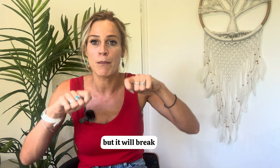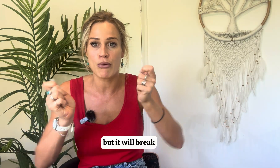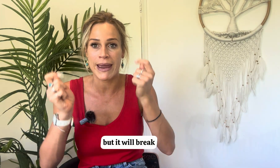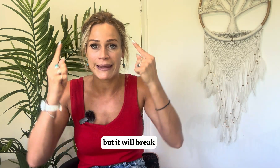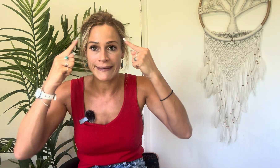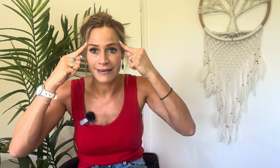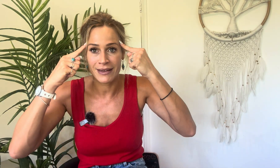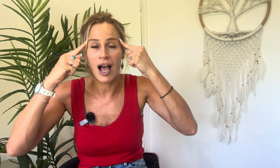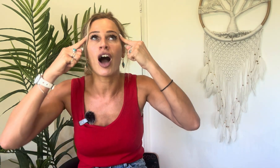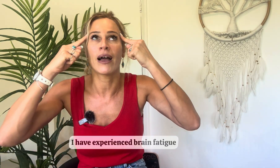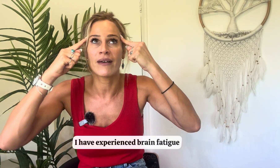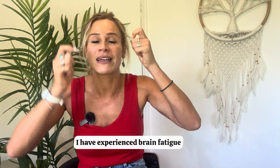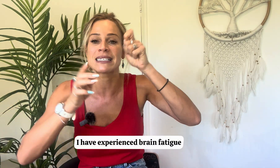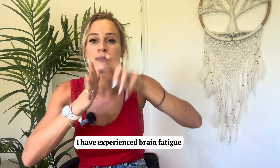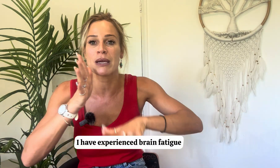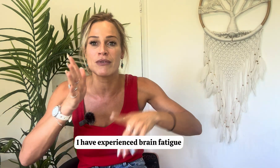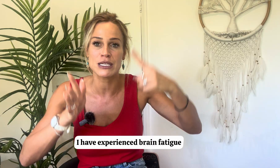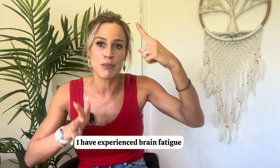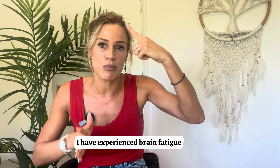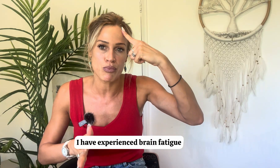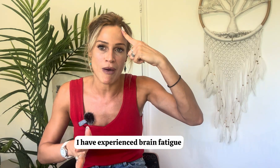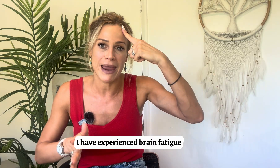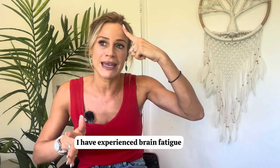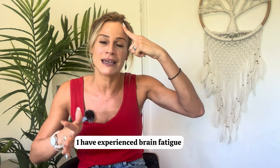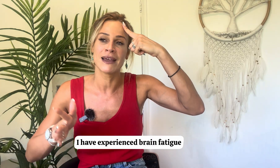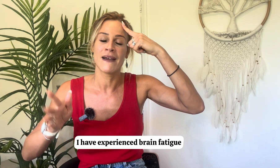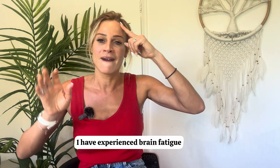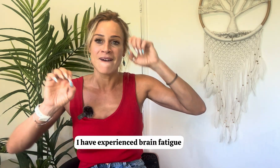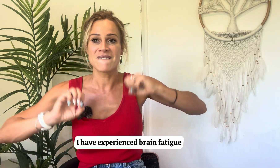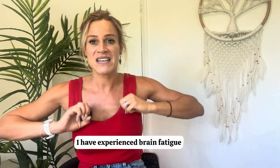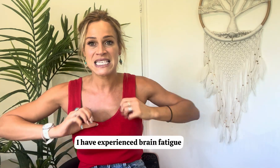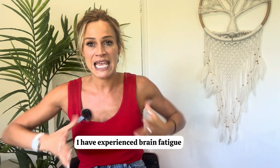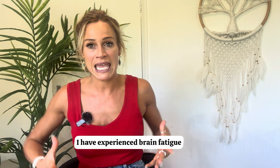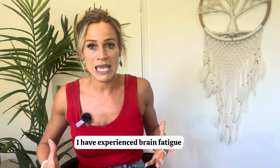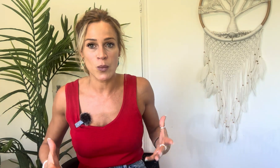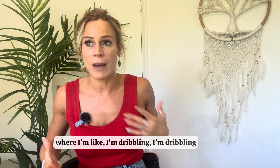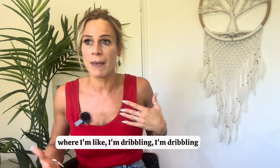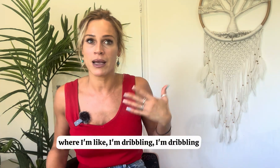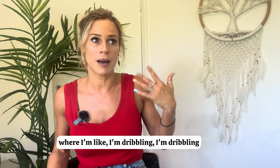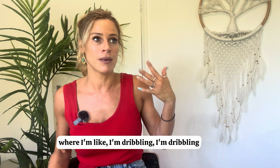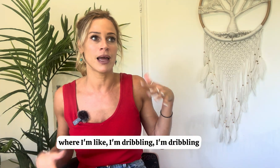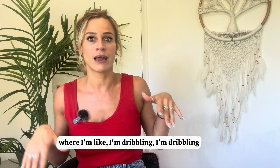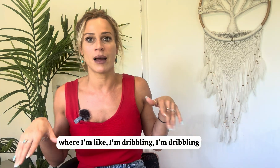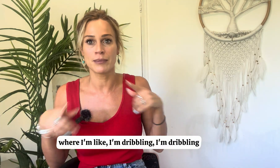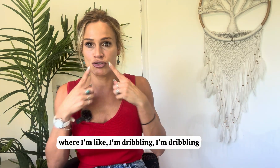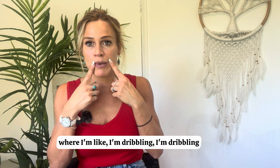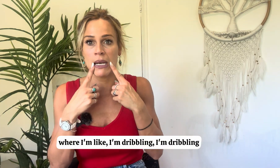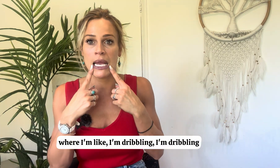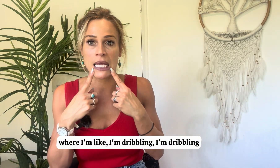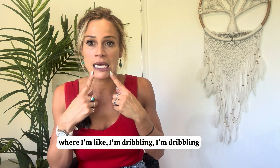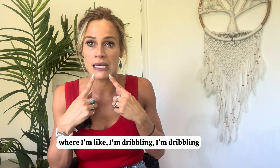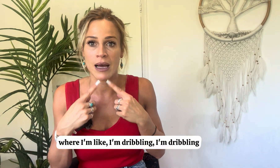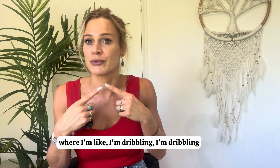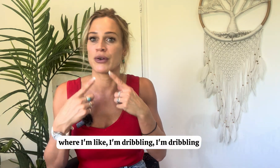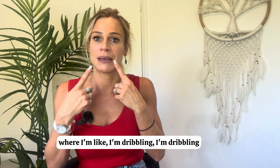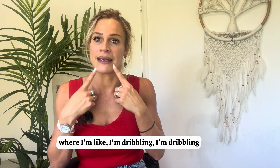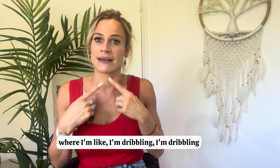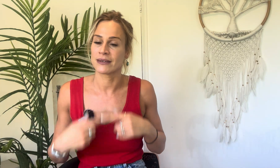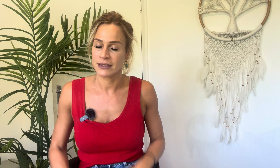break. I have experienced brain fatigue when I'm dribbling.